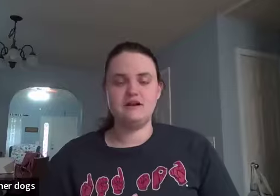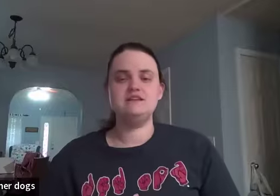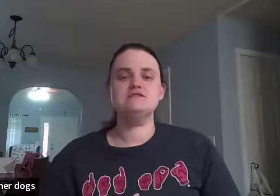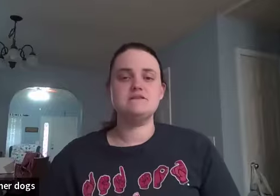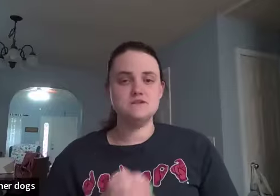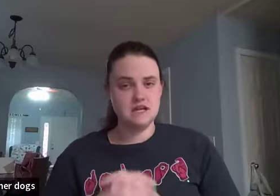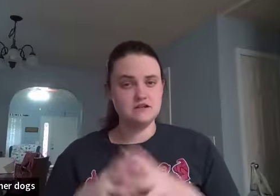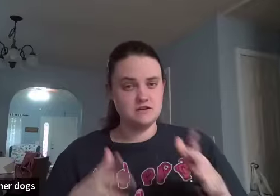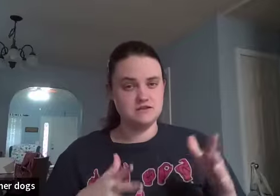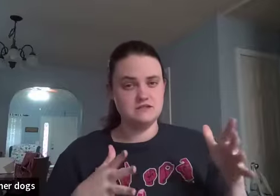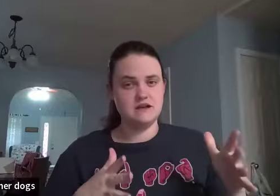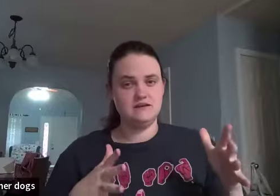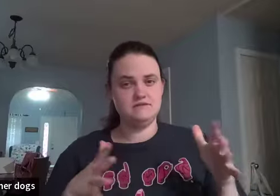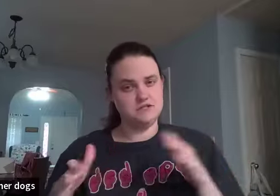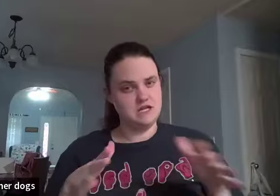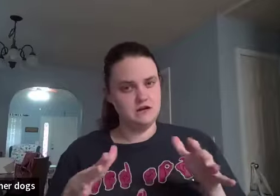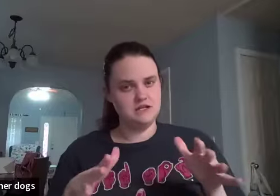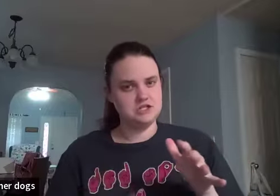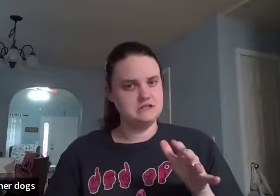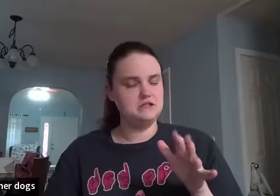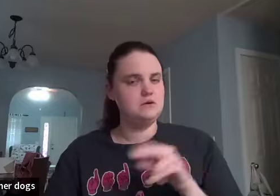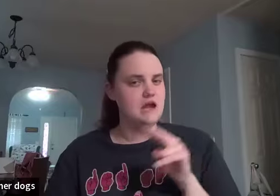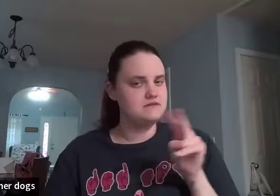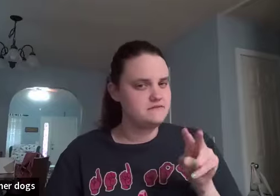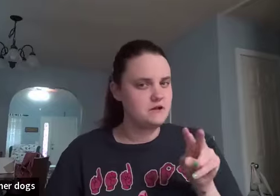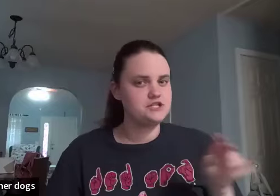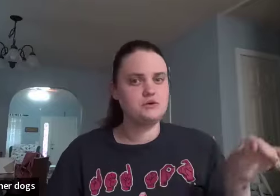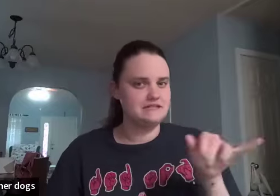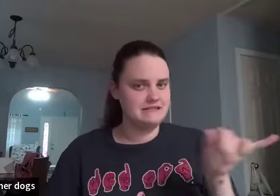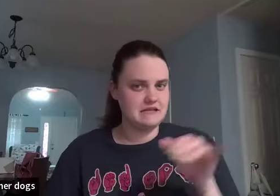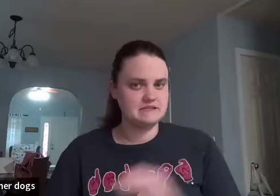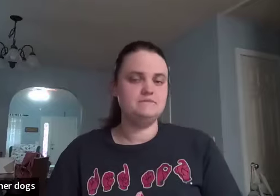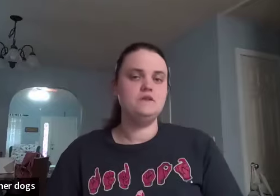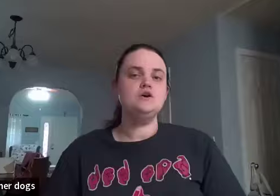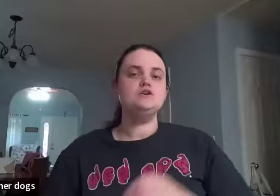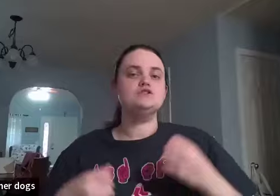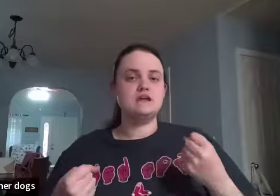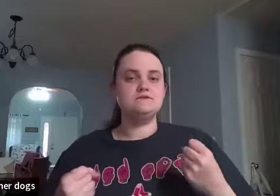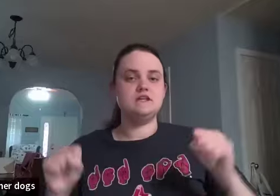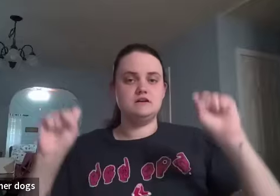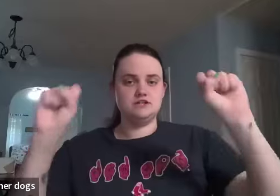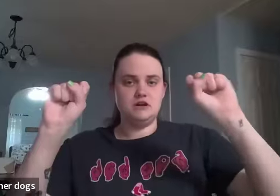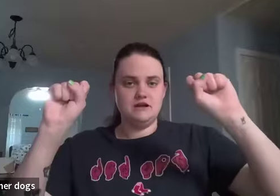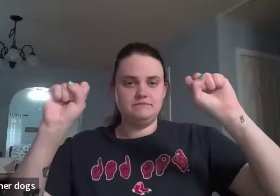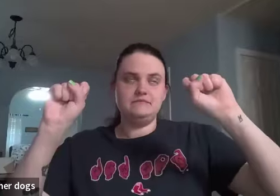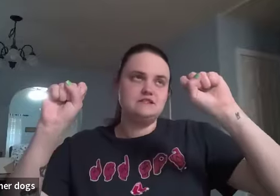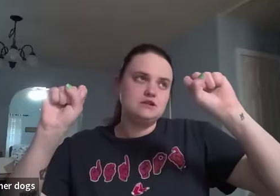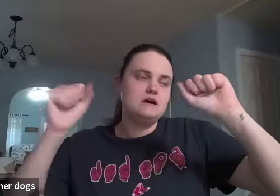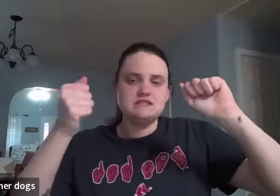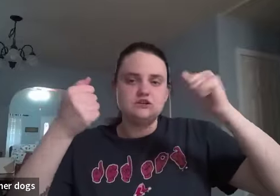right. So the sign for scared is also the sign for scary. Just you can have slight variation or it's the exact same. So the sign for scared is you're going to have it's two S's, two